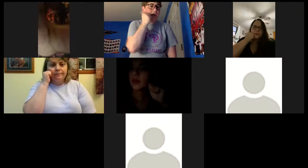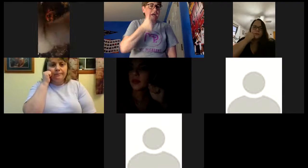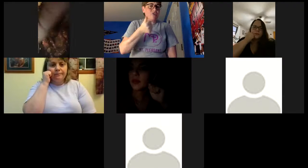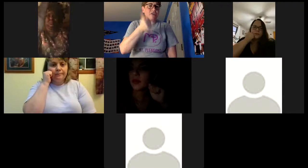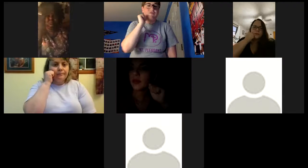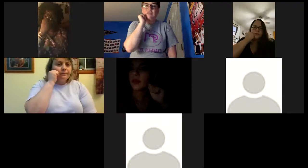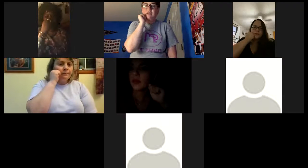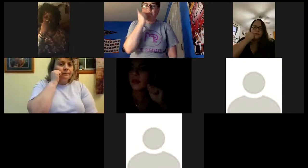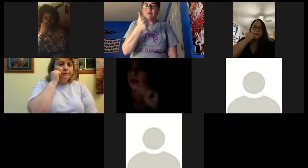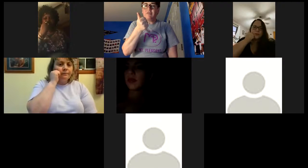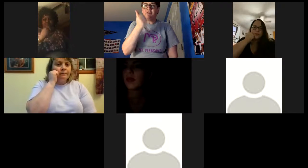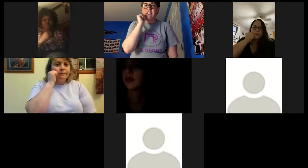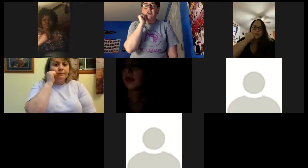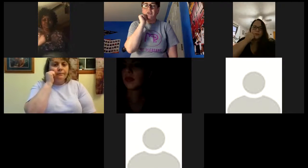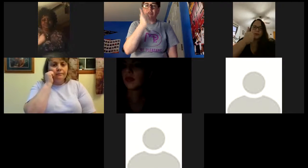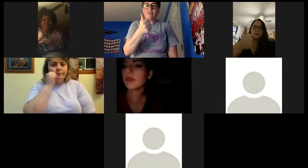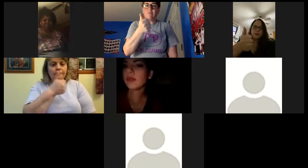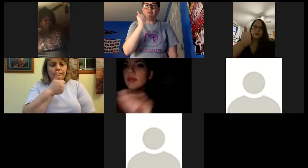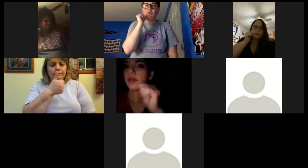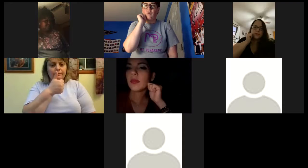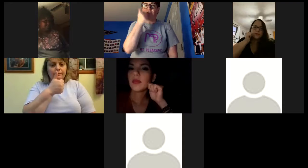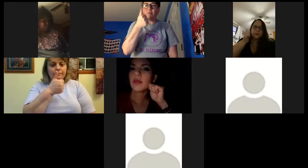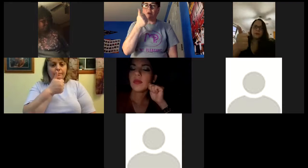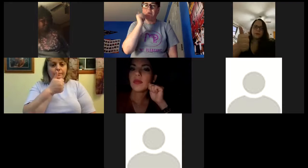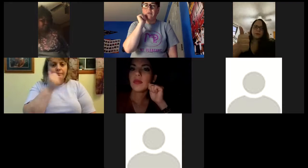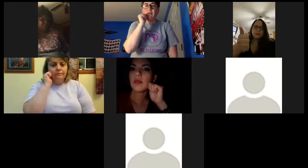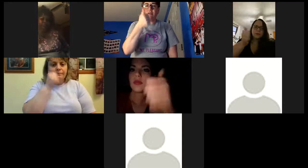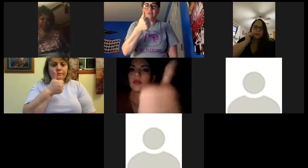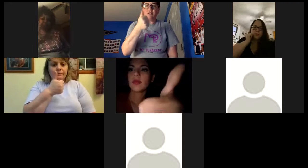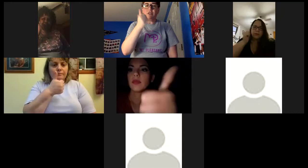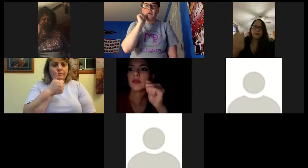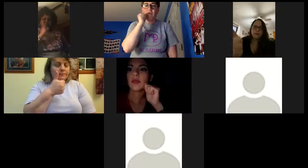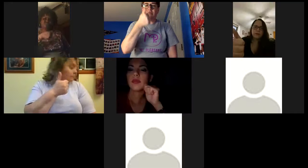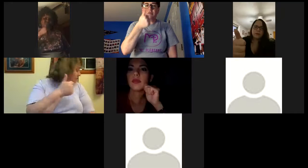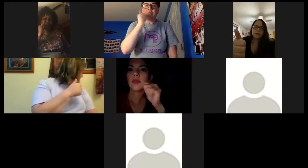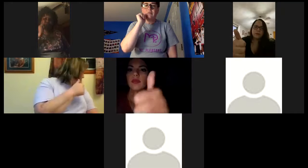jaw, and you're going to flick your thumb forward. Tomorrow.